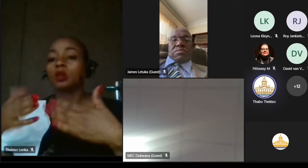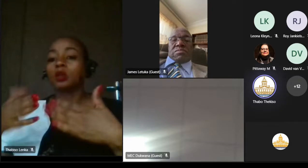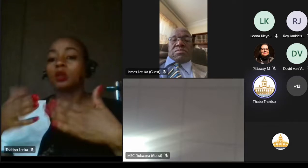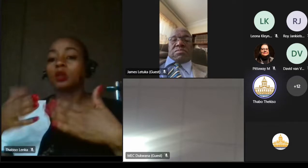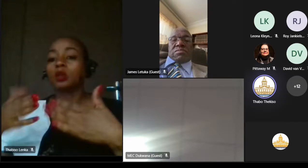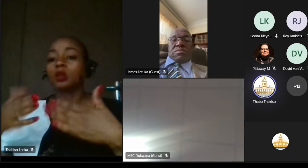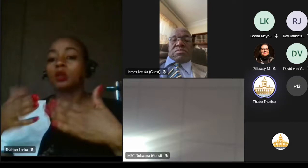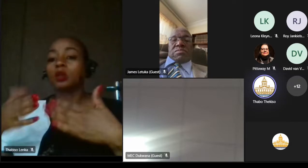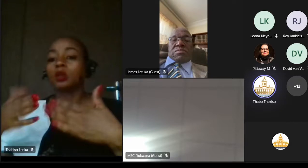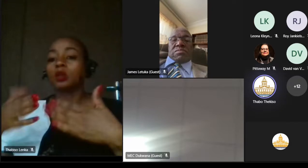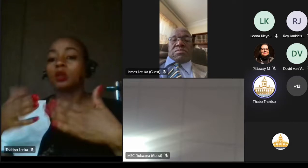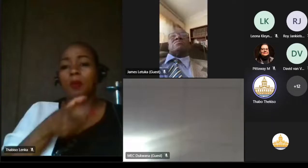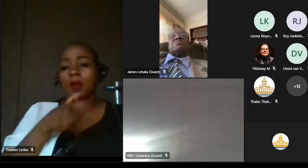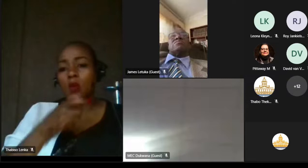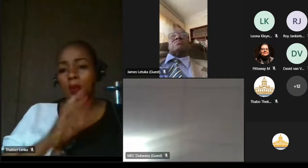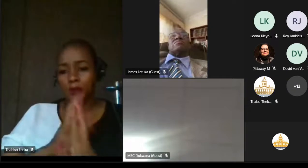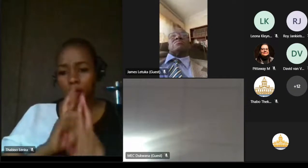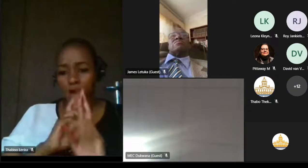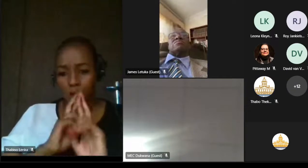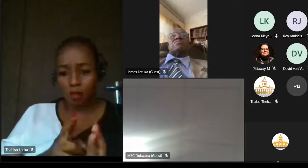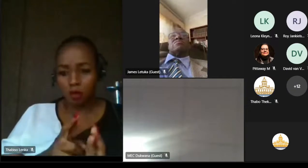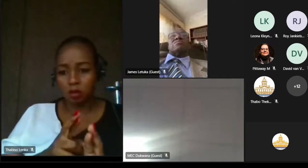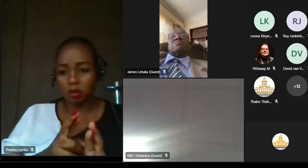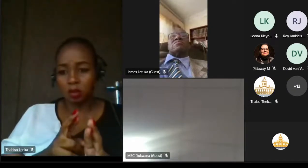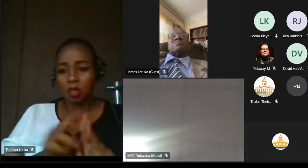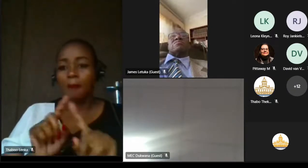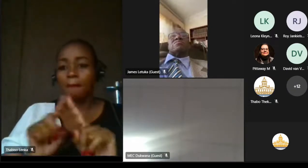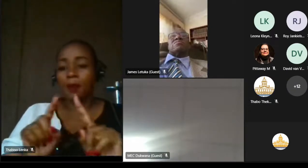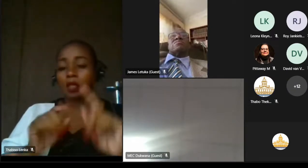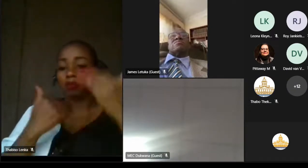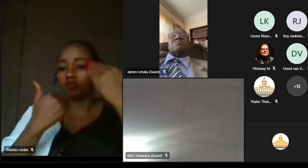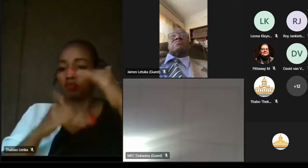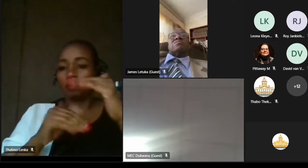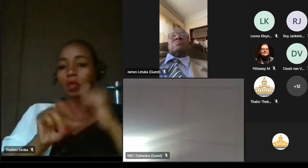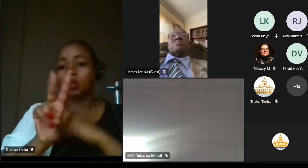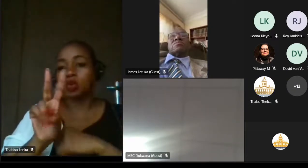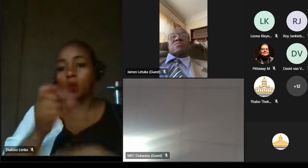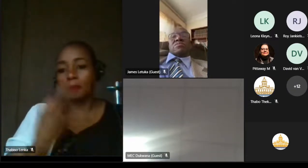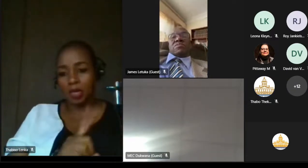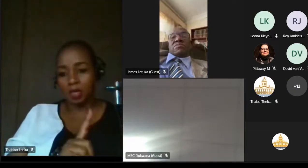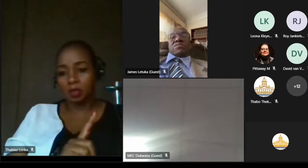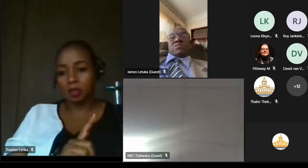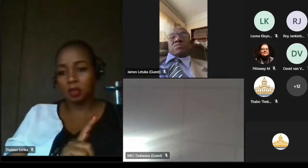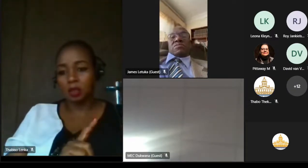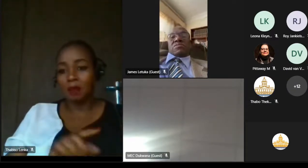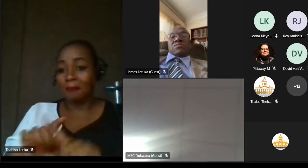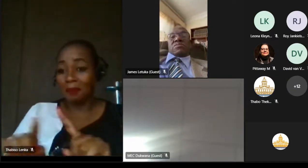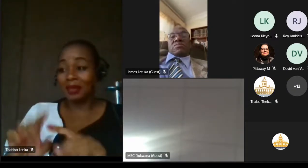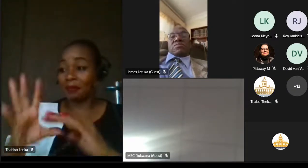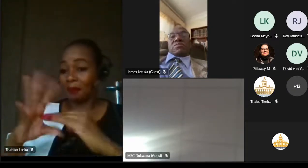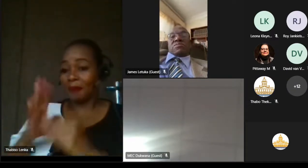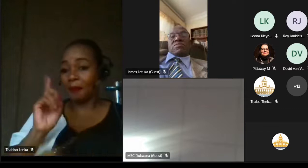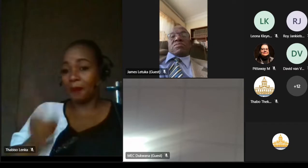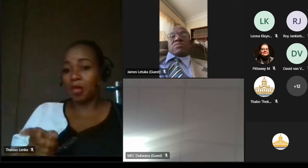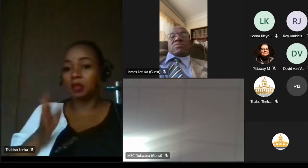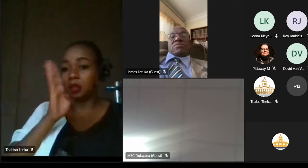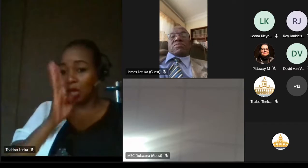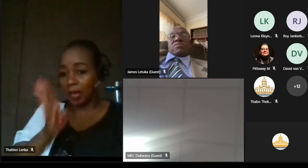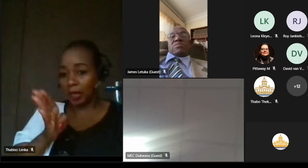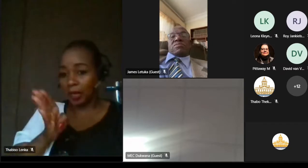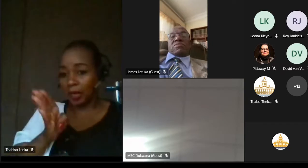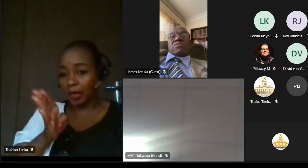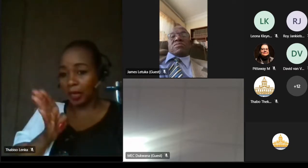an opportunity to respond for not more than 2 minutes to any statement directed to that member of the Executive